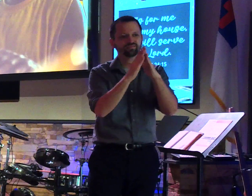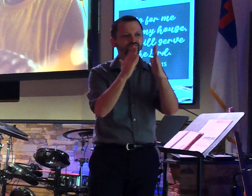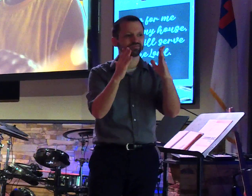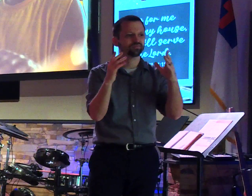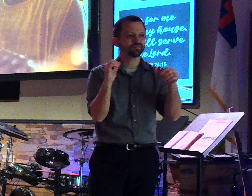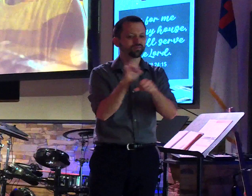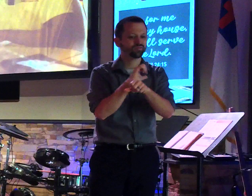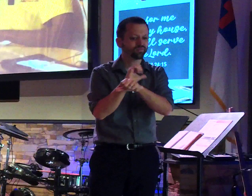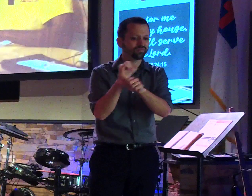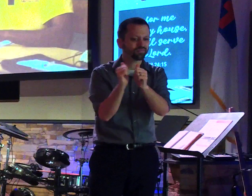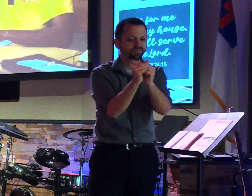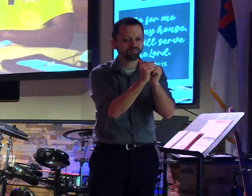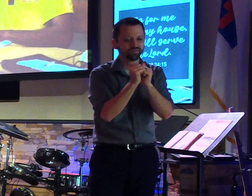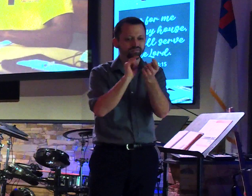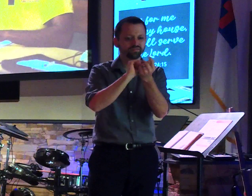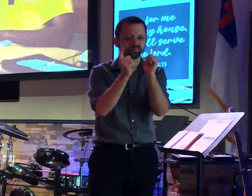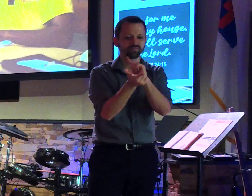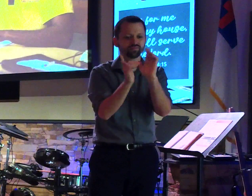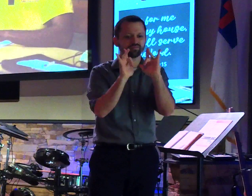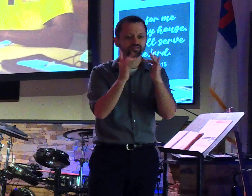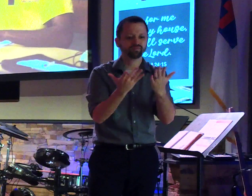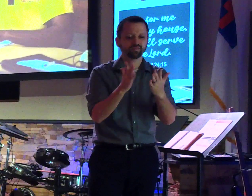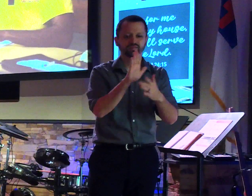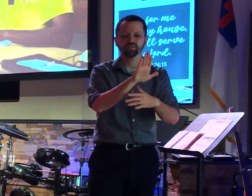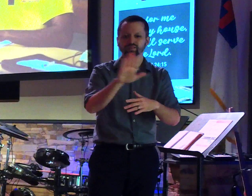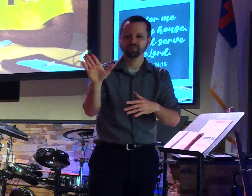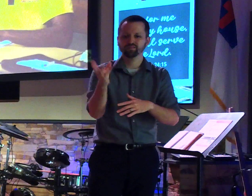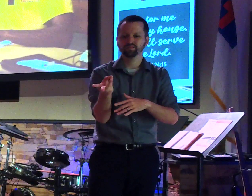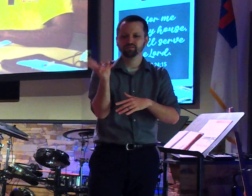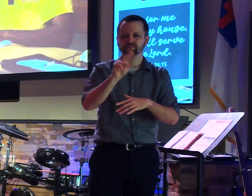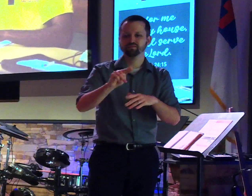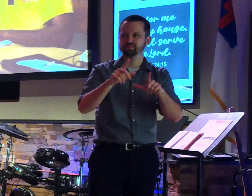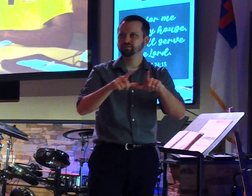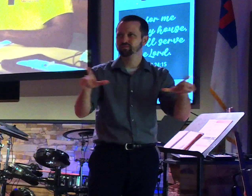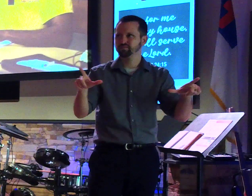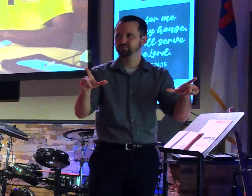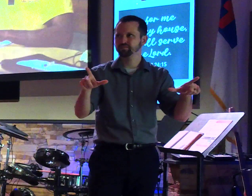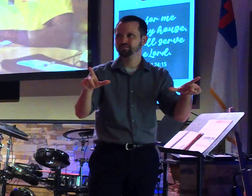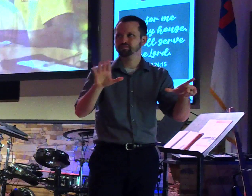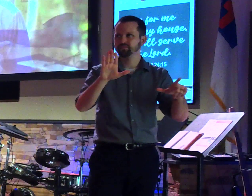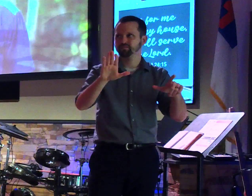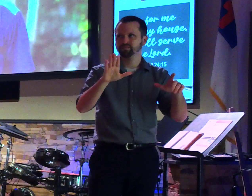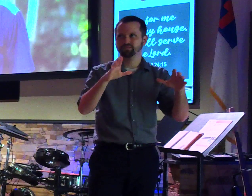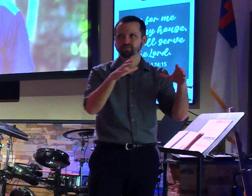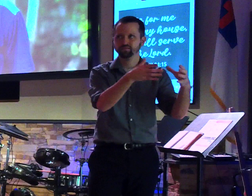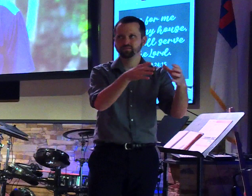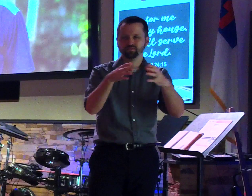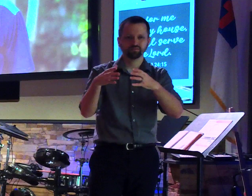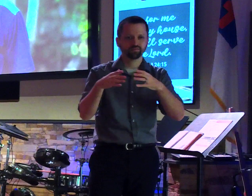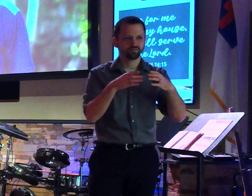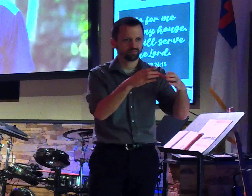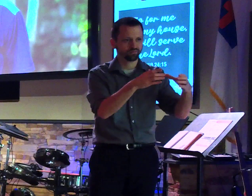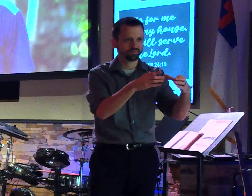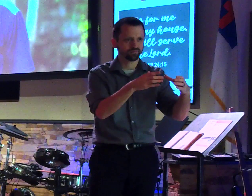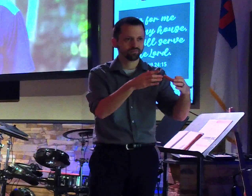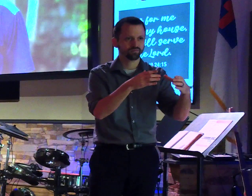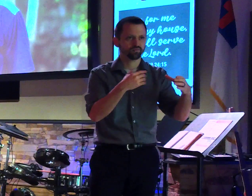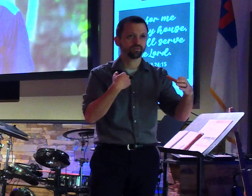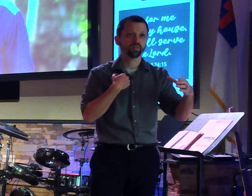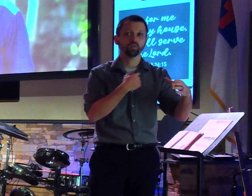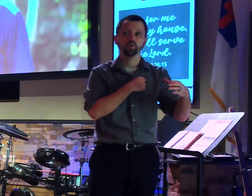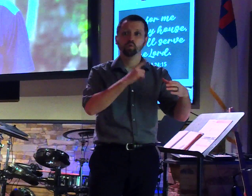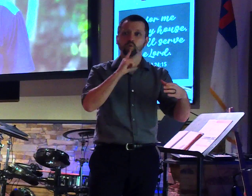on the Bible, to translate scripture into every single one of their communities. And we are